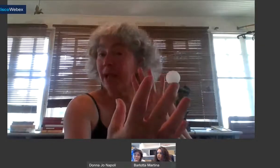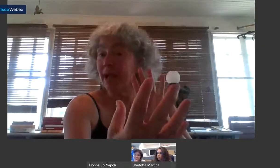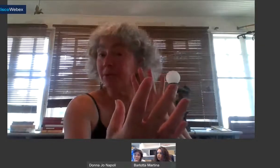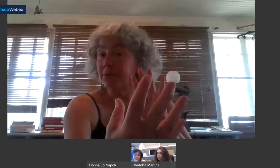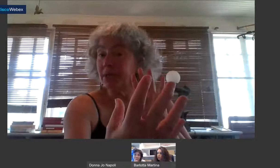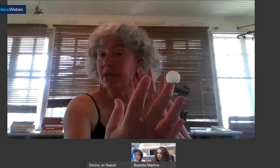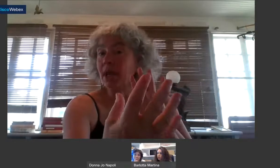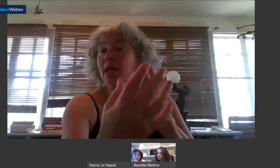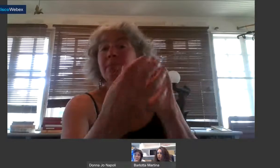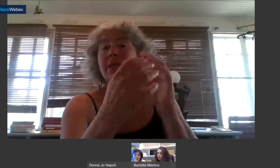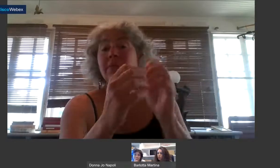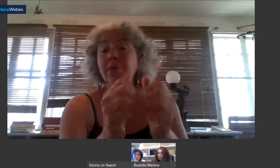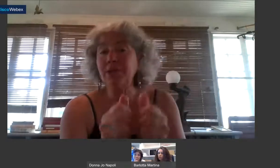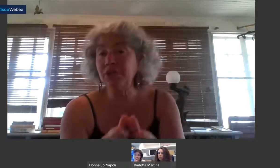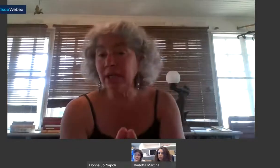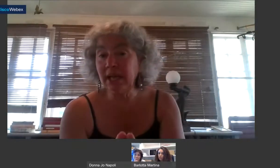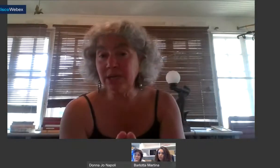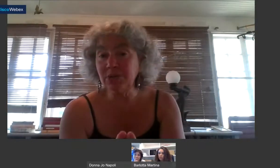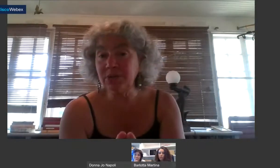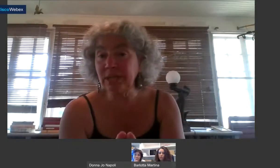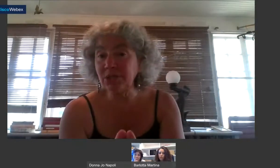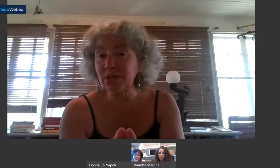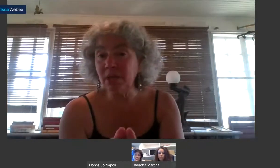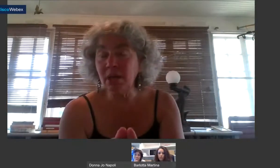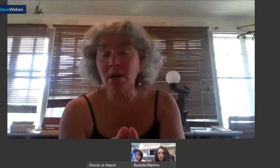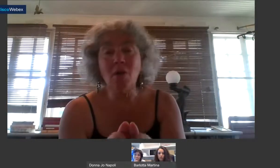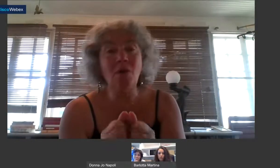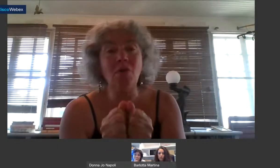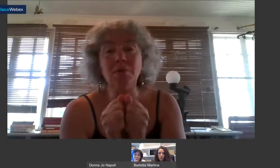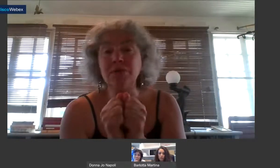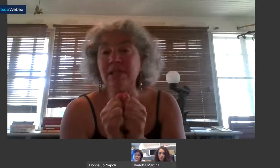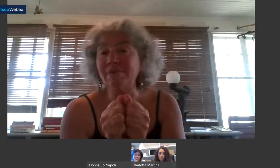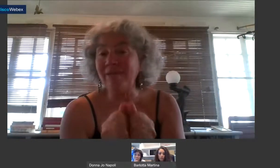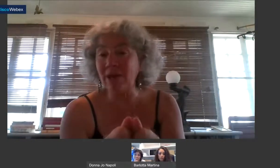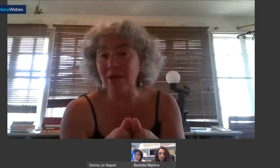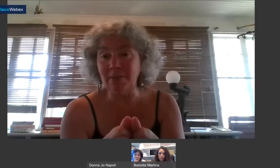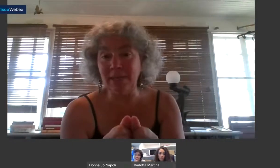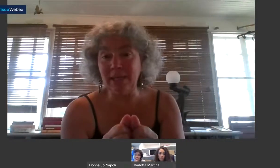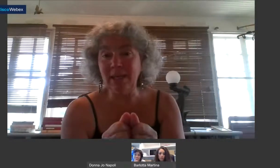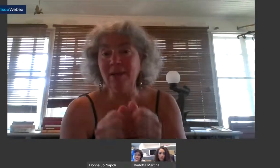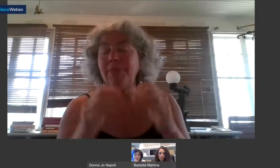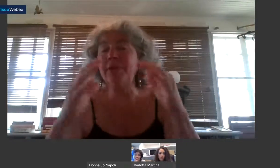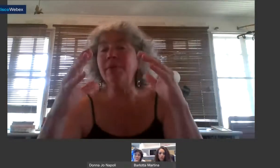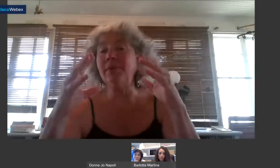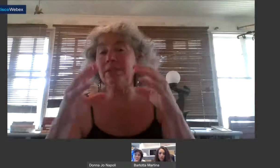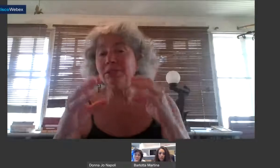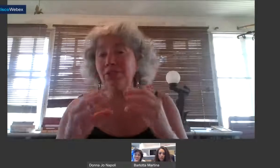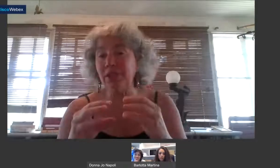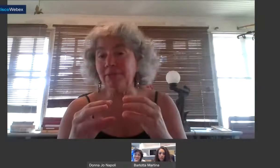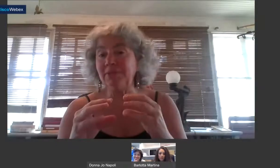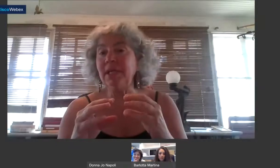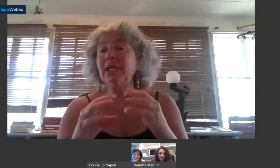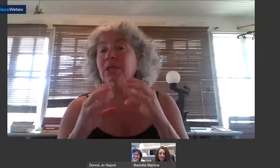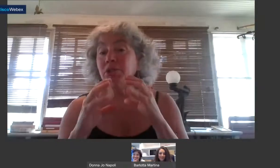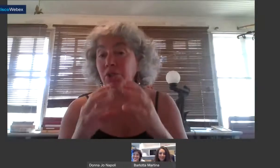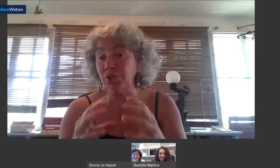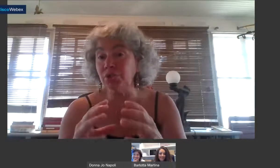throughout. But in the question and answer session, almost invariably, they are going to shift into